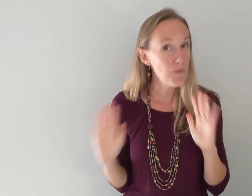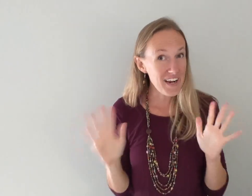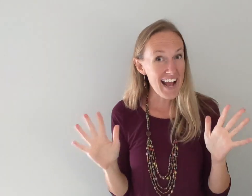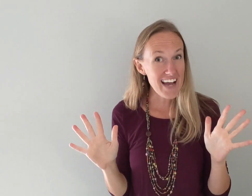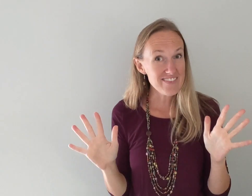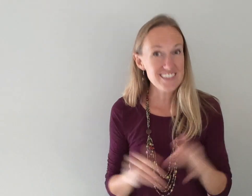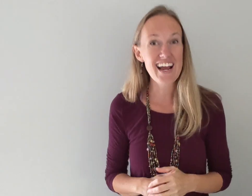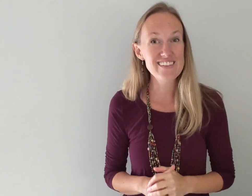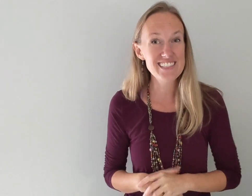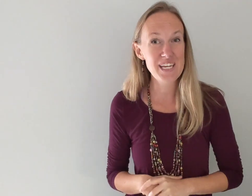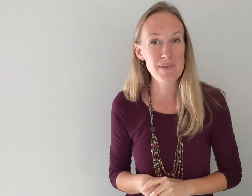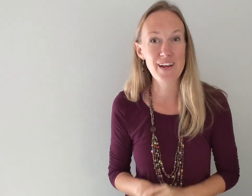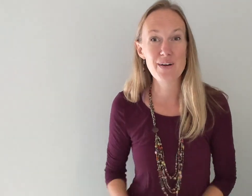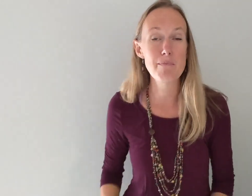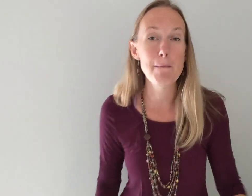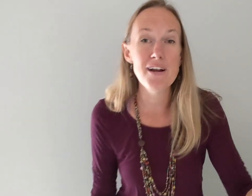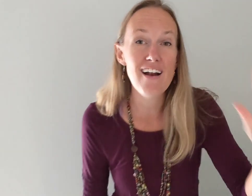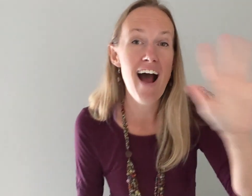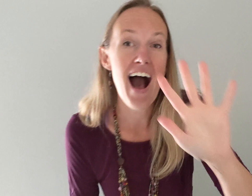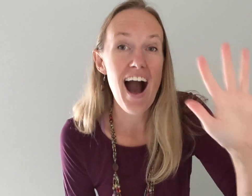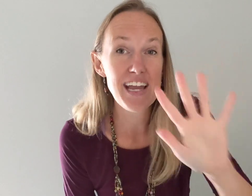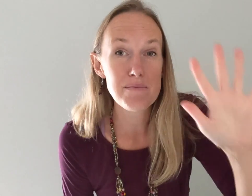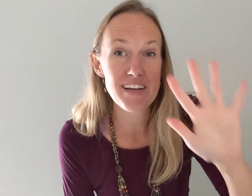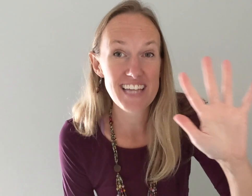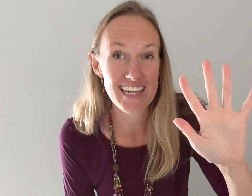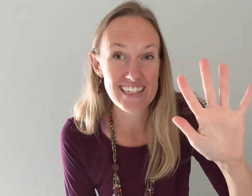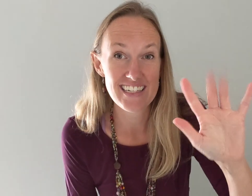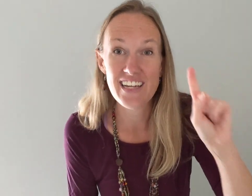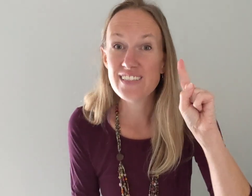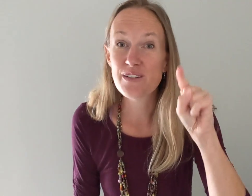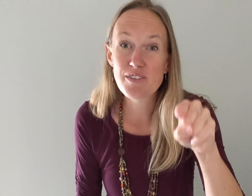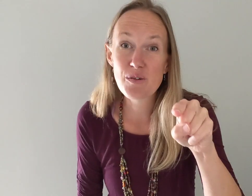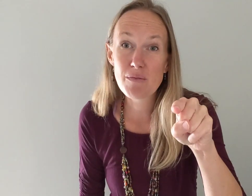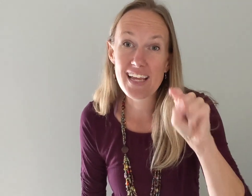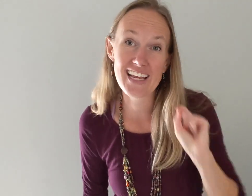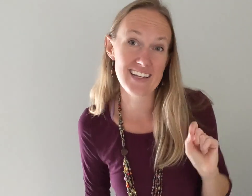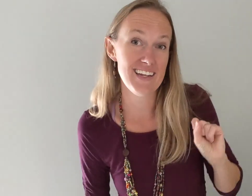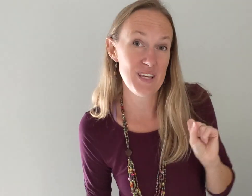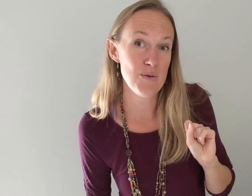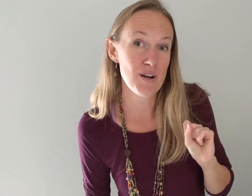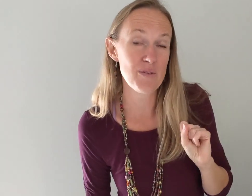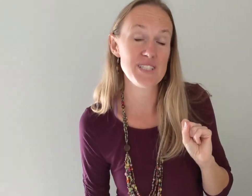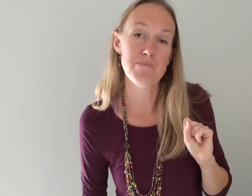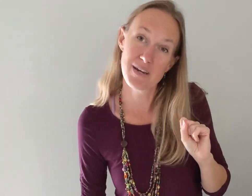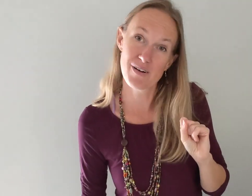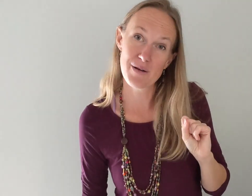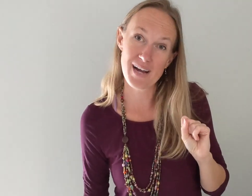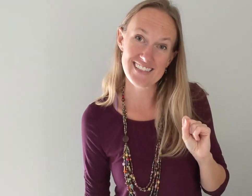right after housekeeping. Remember, I am left-handed, so if you are right-handed, you are going to mirror my signs